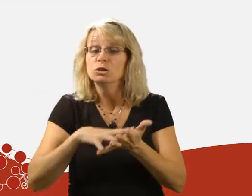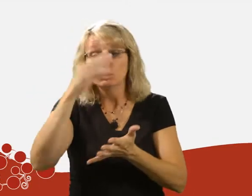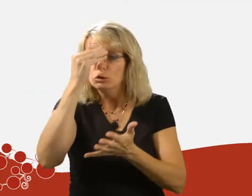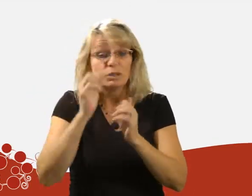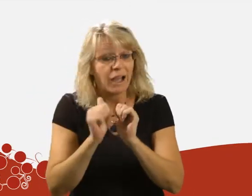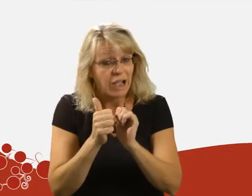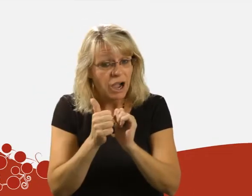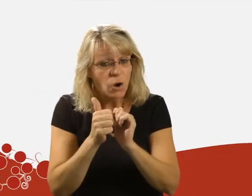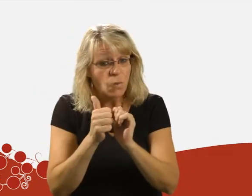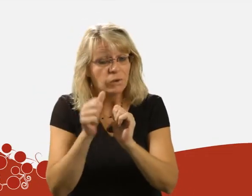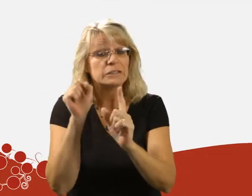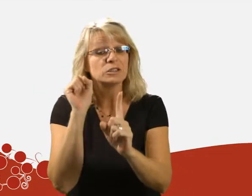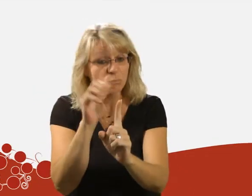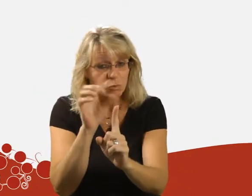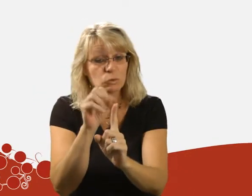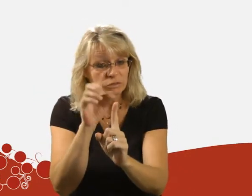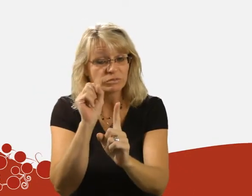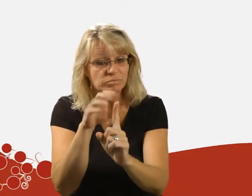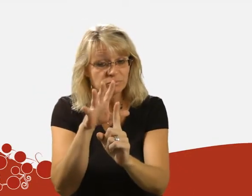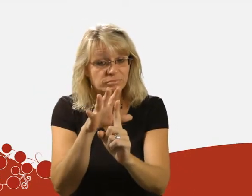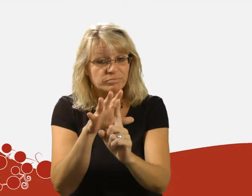the best way to learn is through exposure.